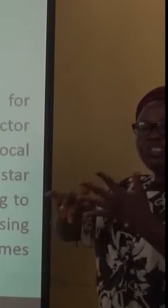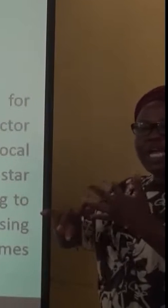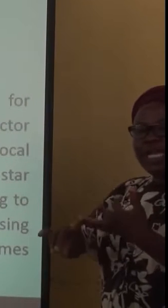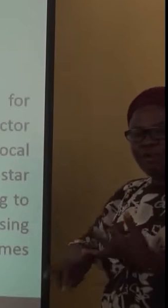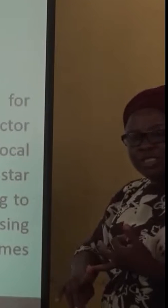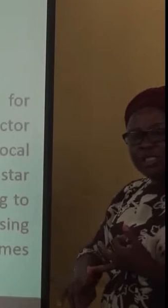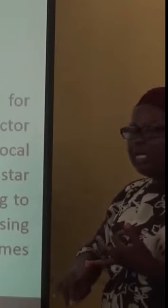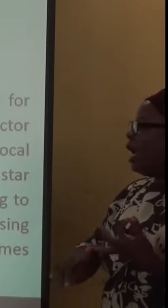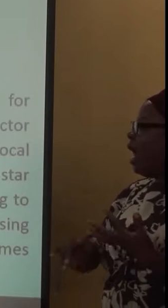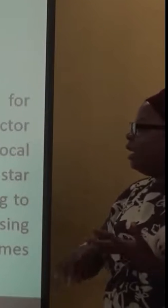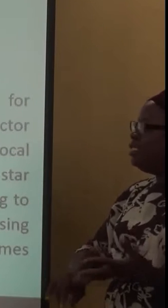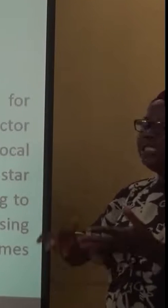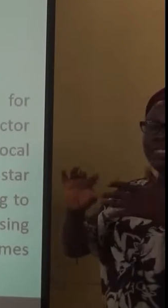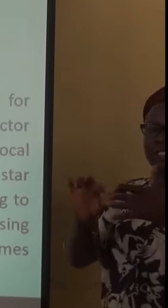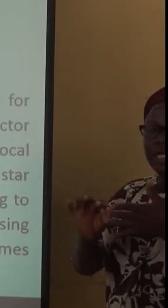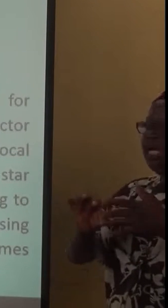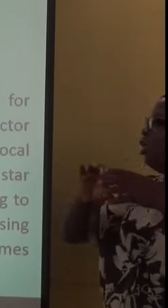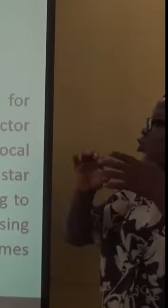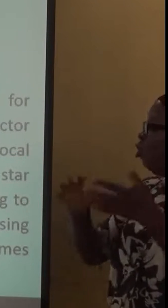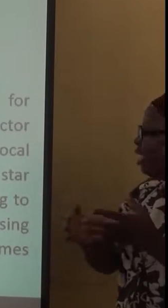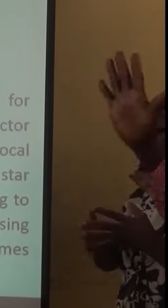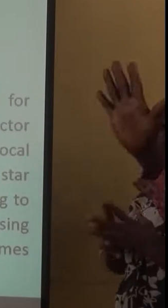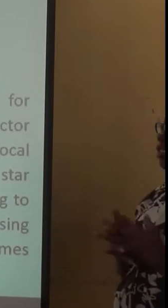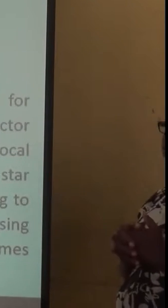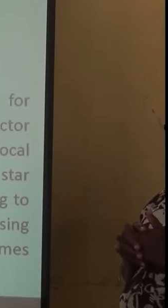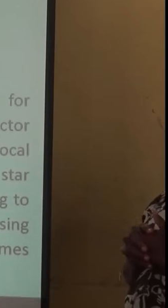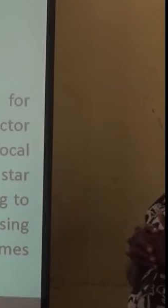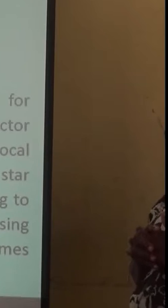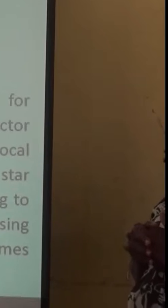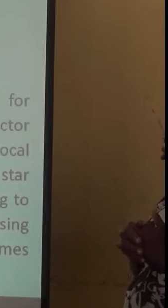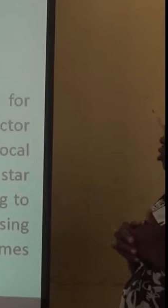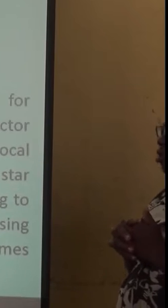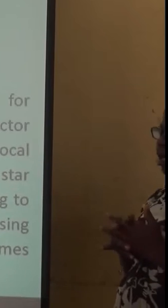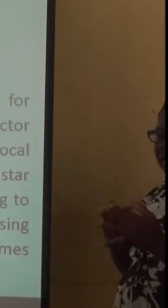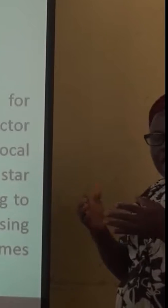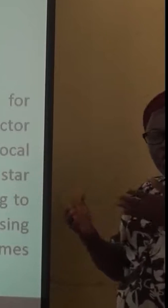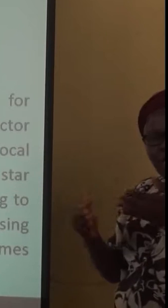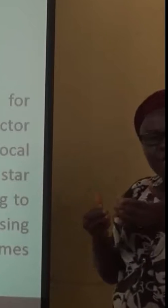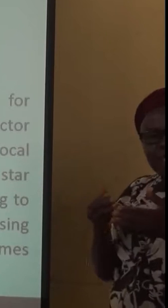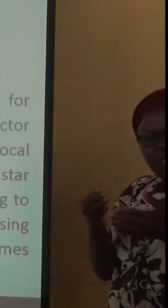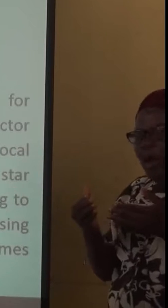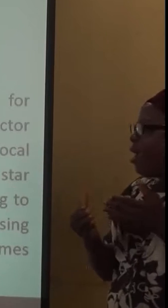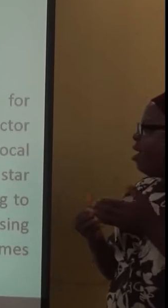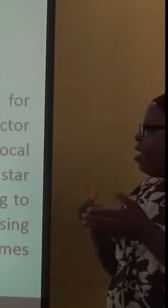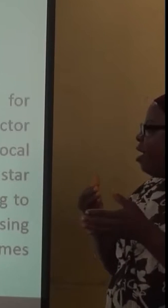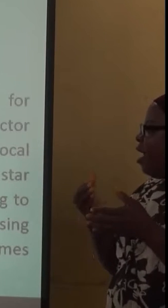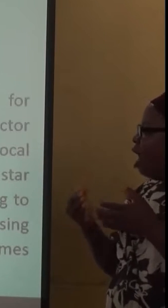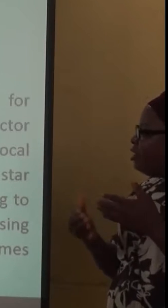RJ45, RJ11, and T connectors. Now, let's look at the